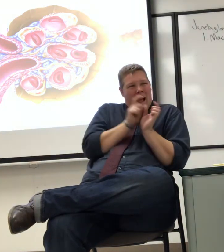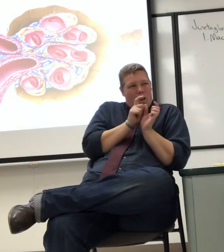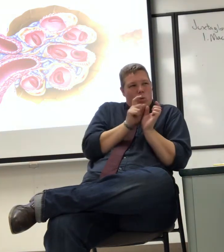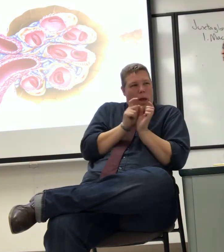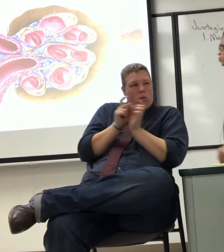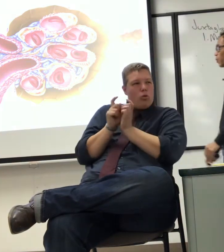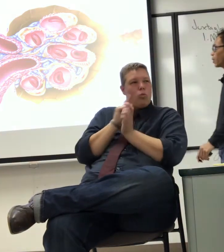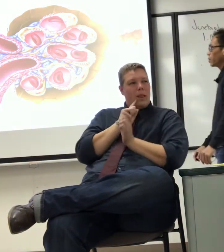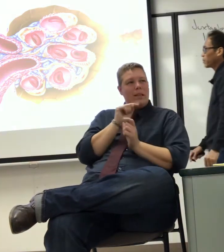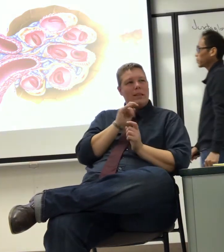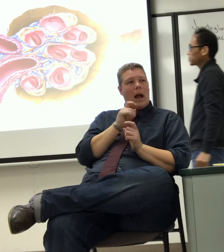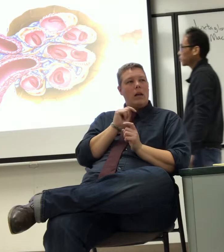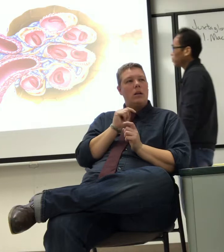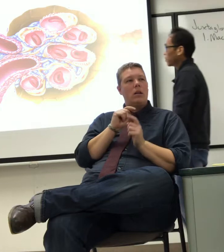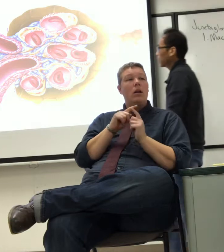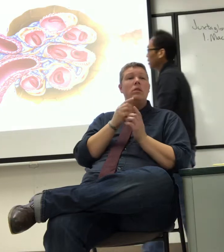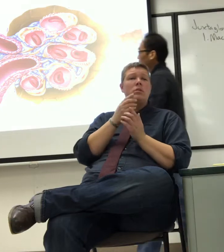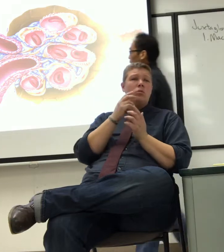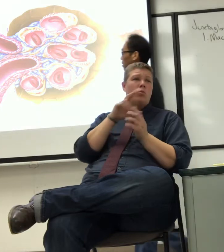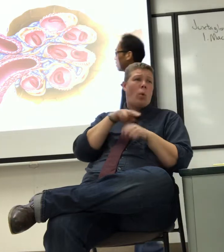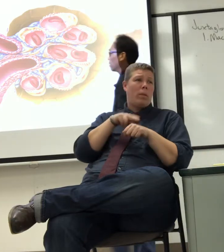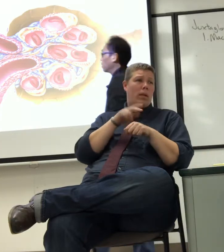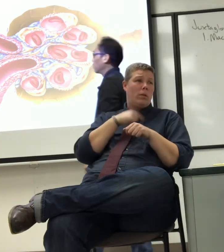in the DCT are cuboidal, but they're so